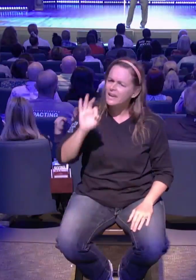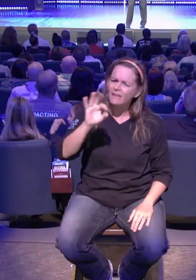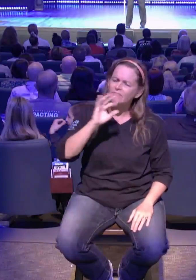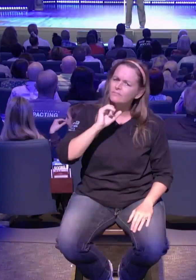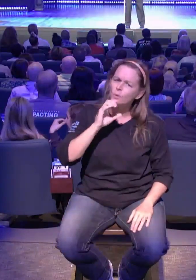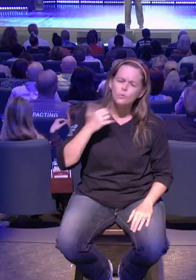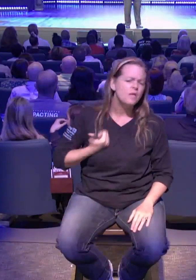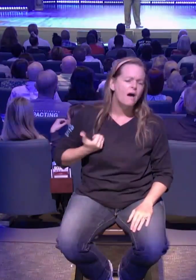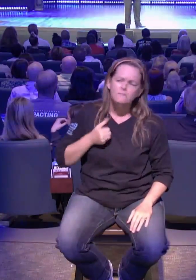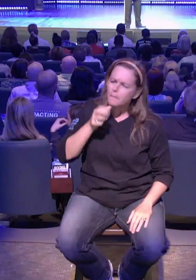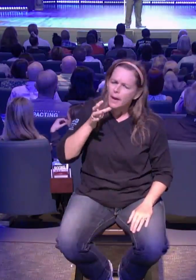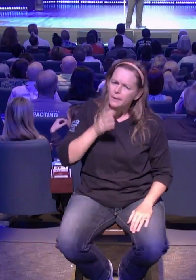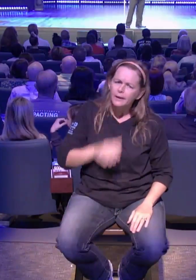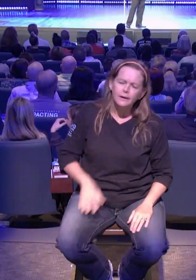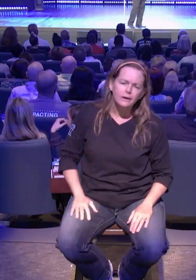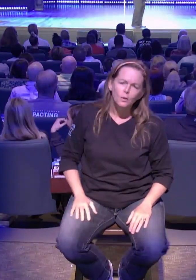95.